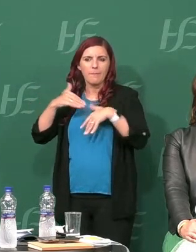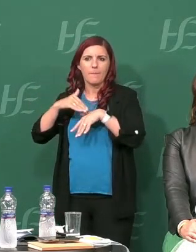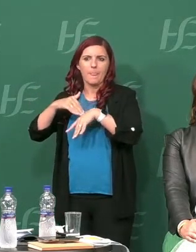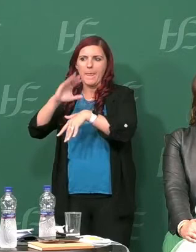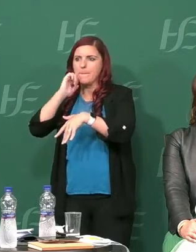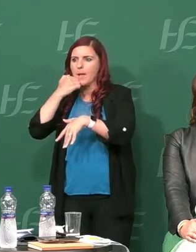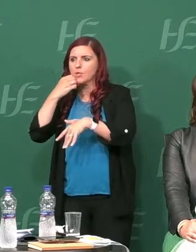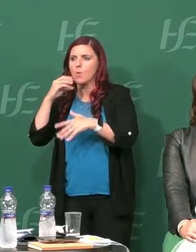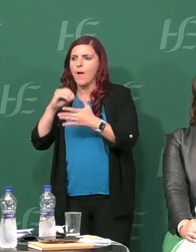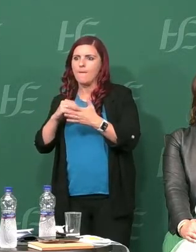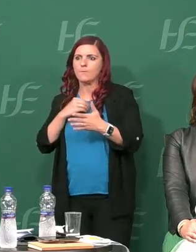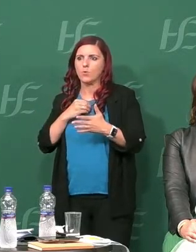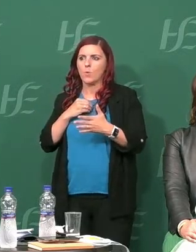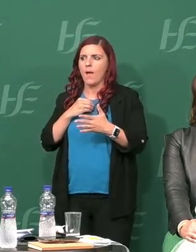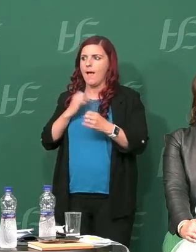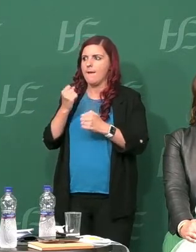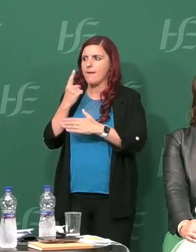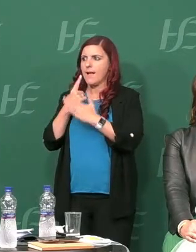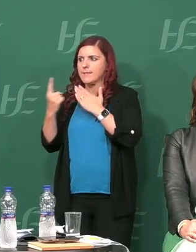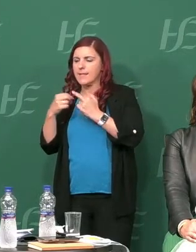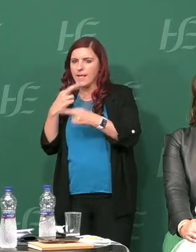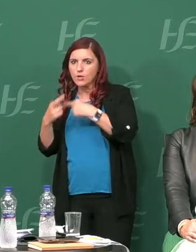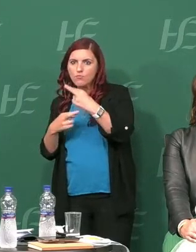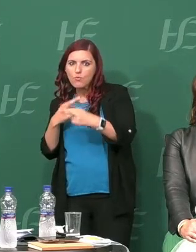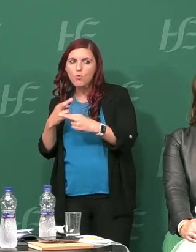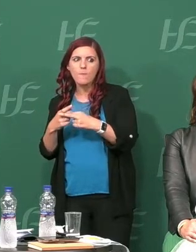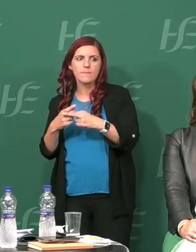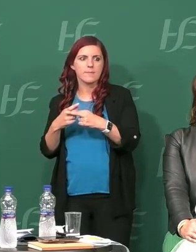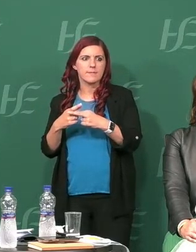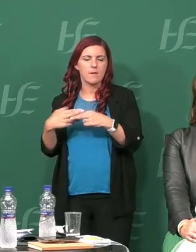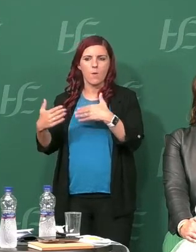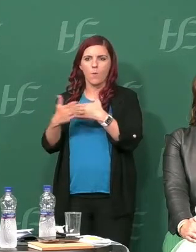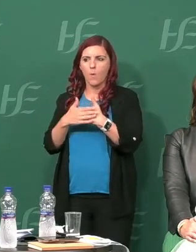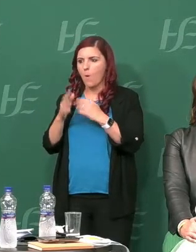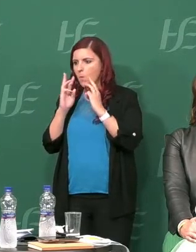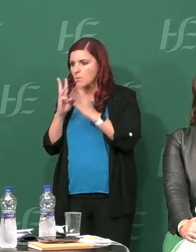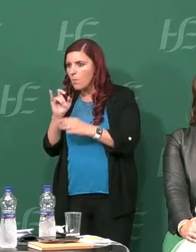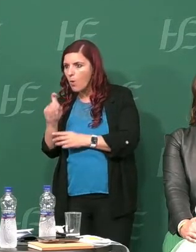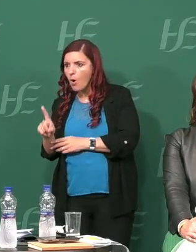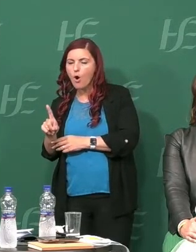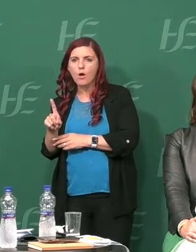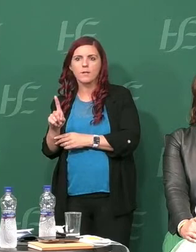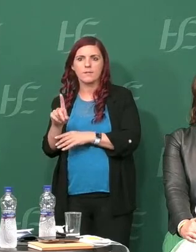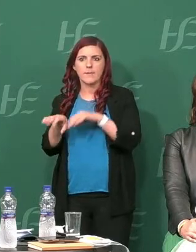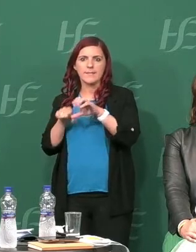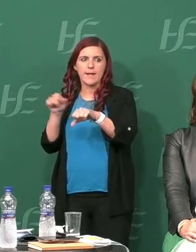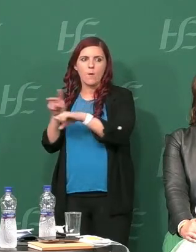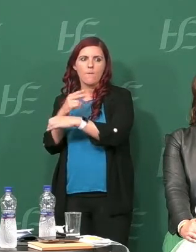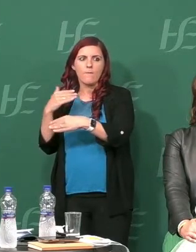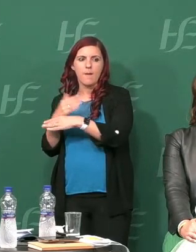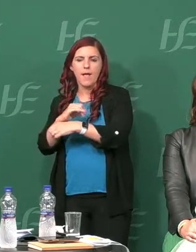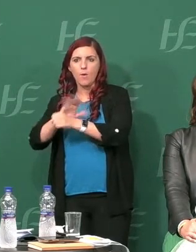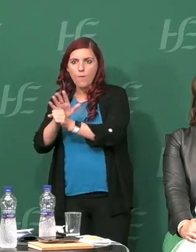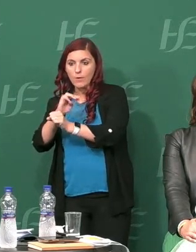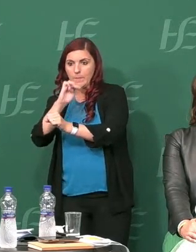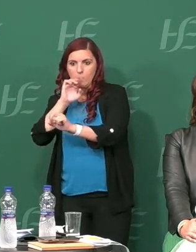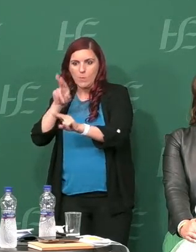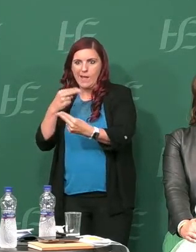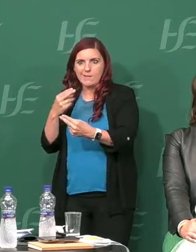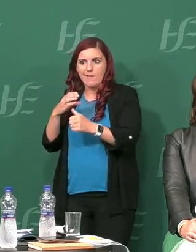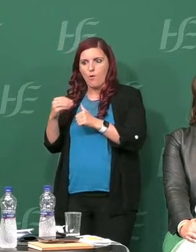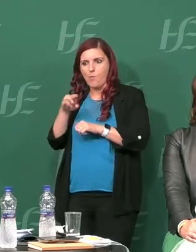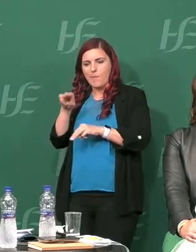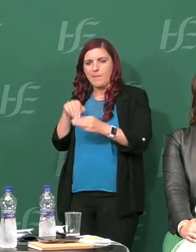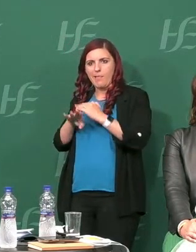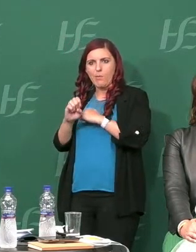talking about isolation rooms for some individuals in each hospital. You're talking about wards being taken over to cater for COVID patients. So